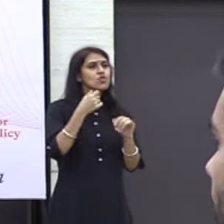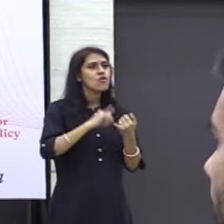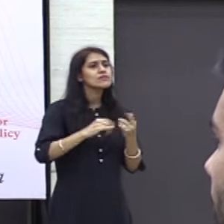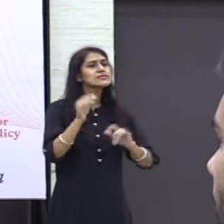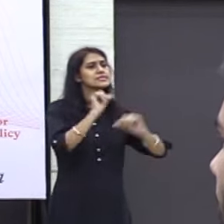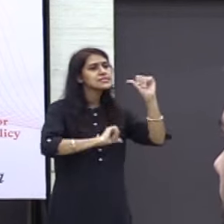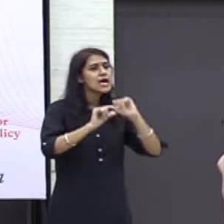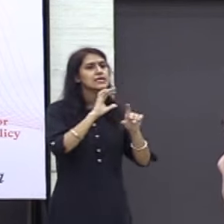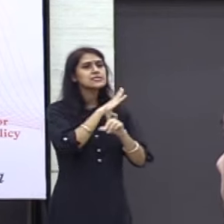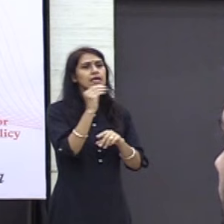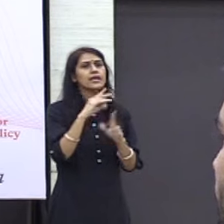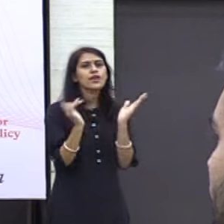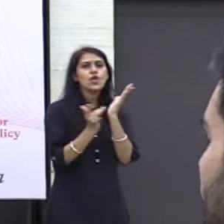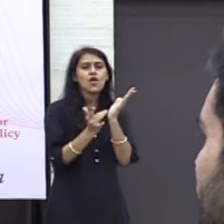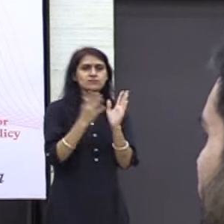something very interesting.